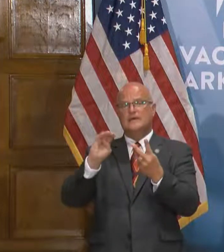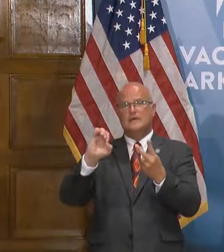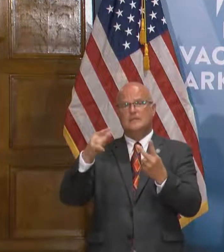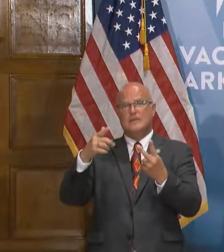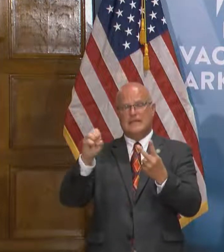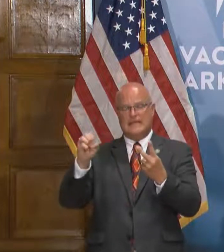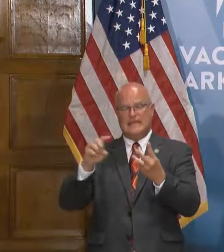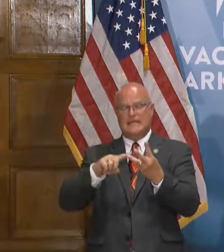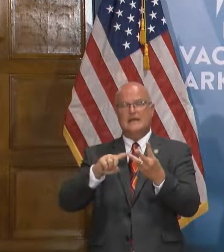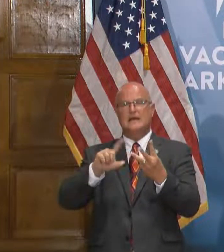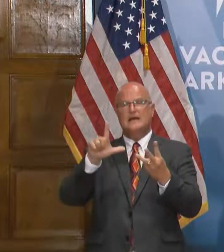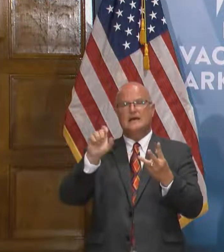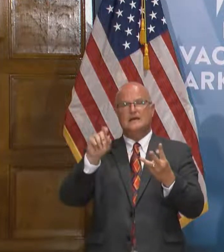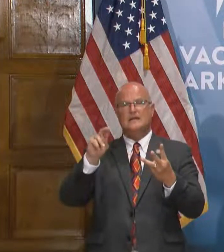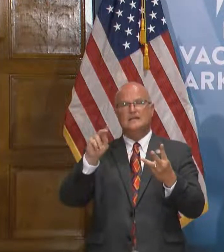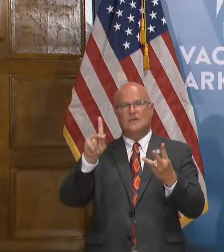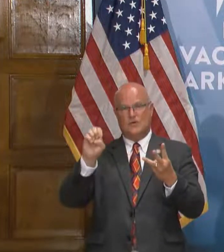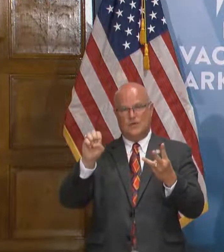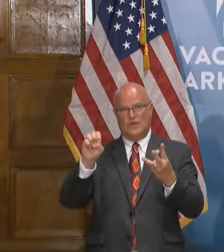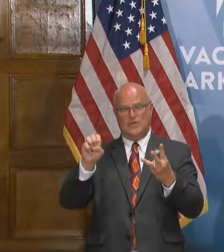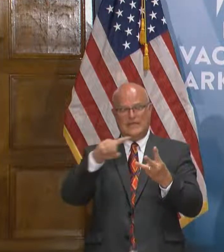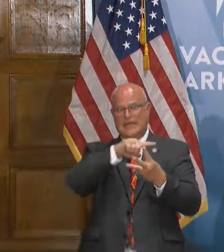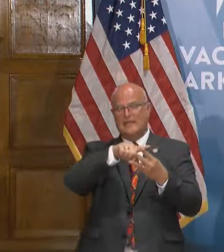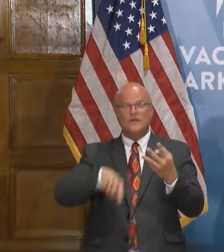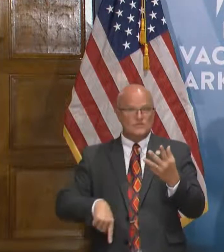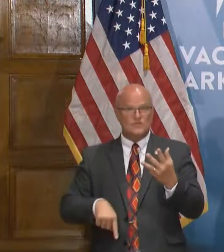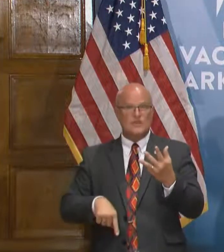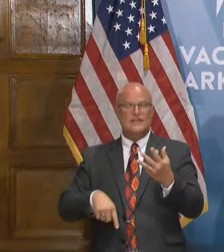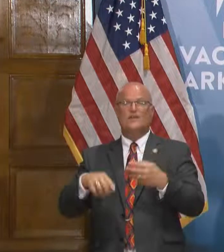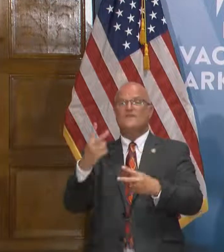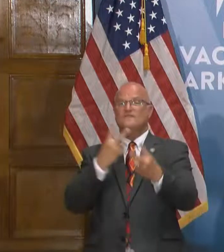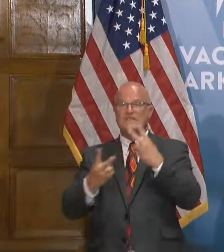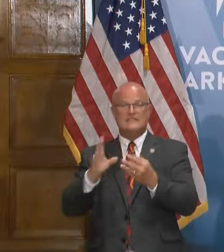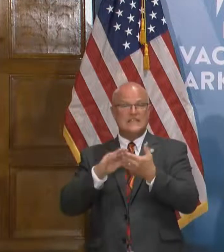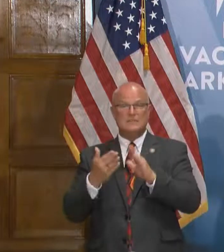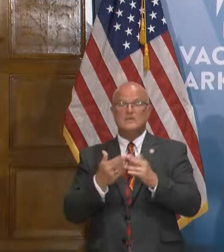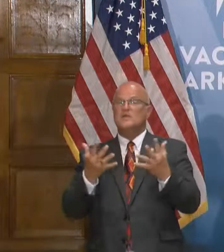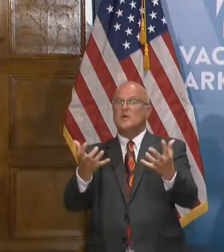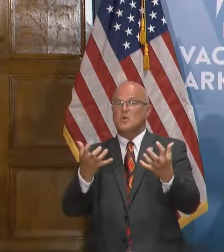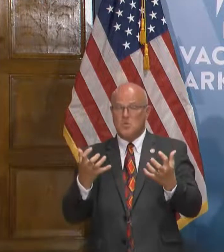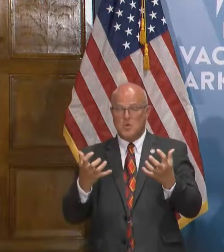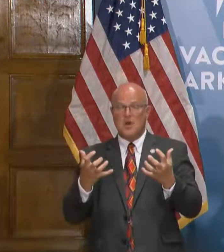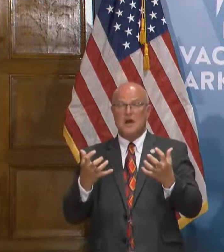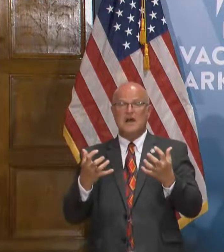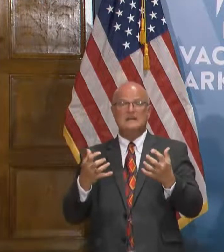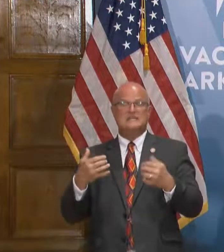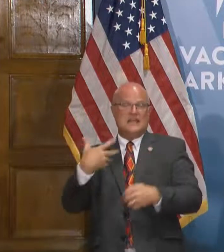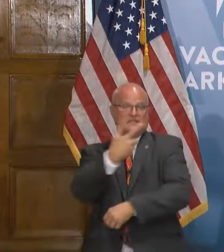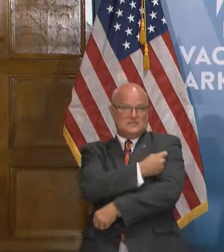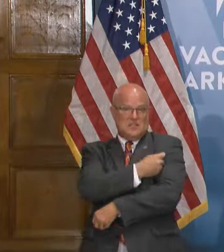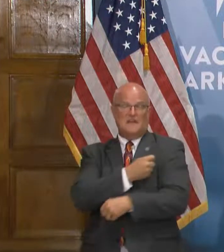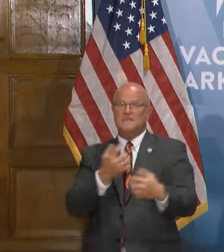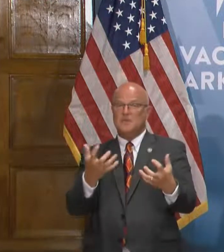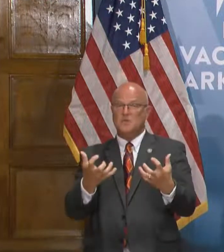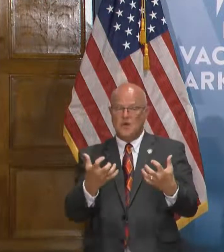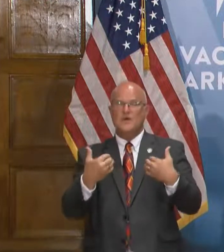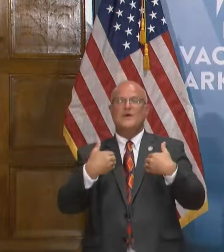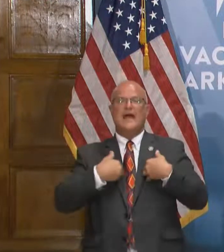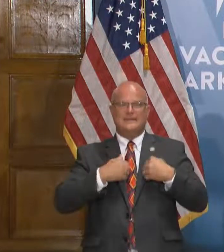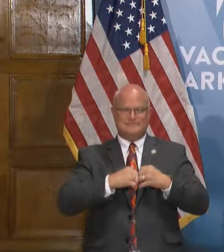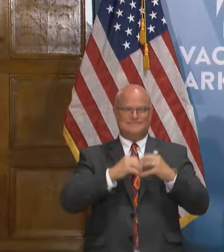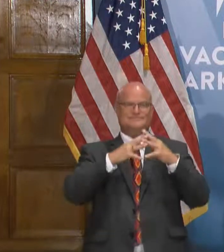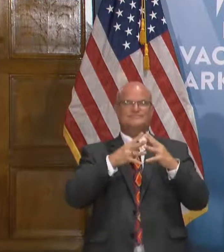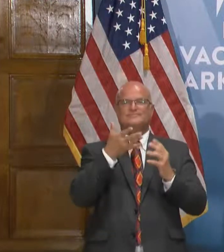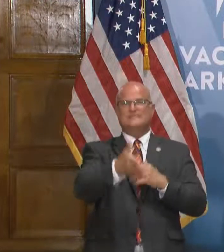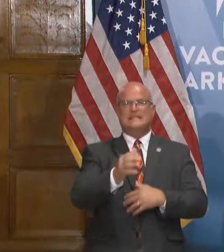and Lone Oak. And anyone in those communities or in the visiting communities for those football games, if they would like to get vaccinated,